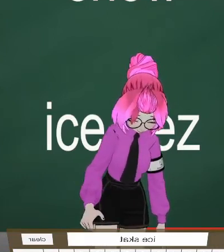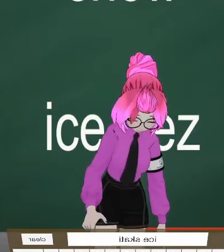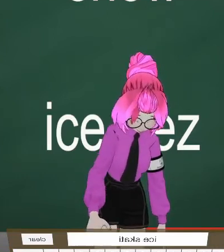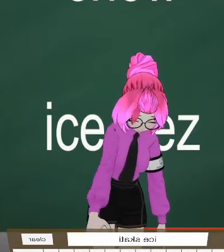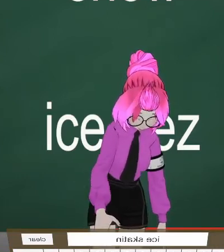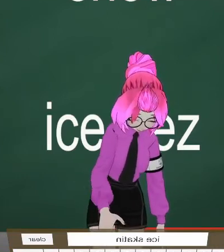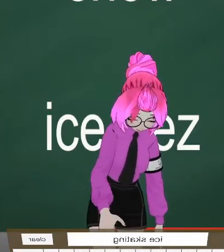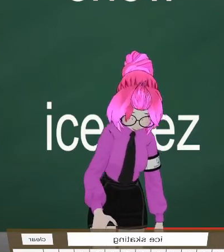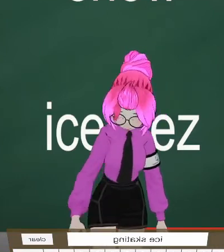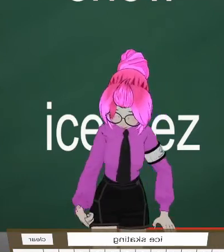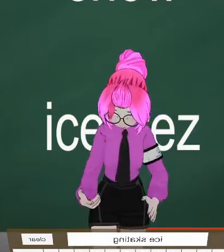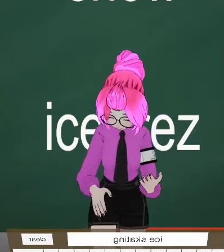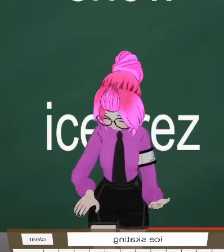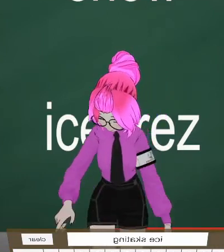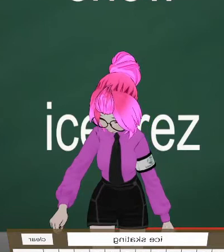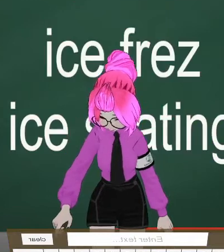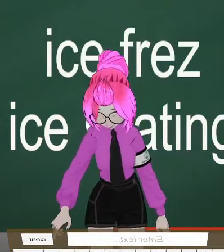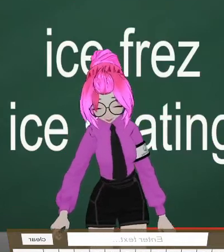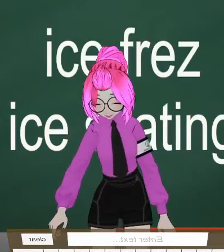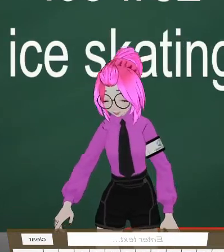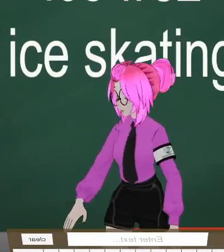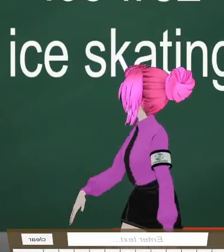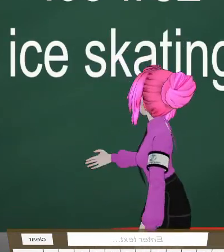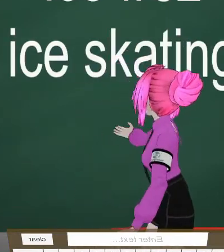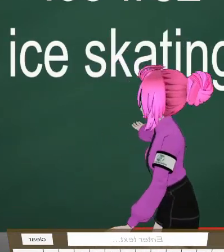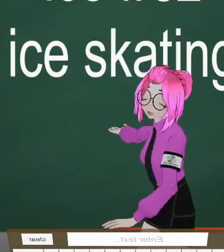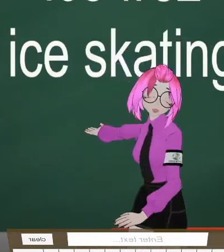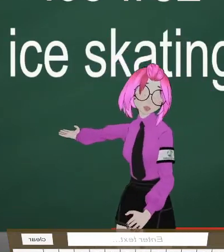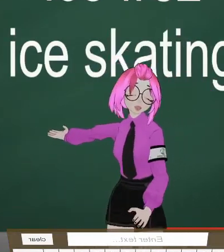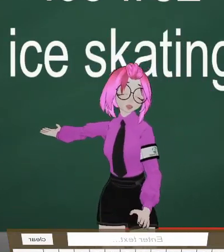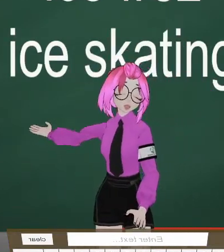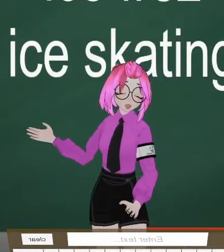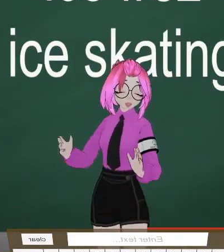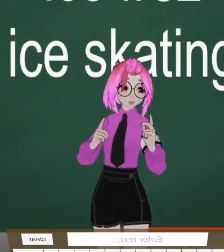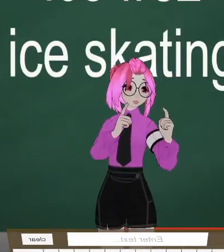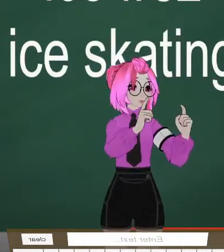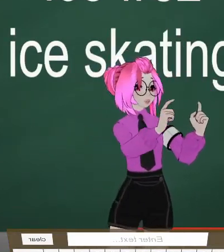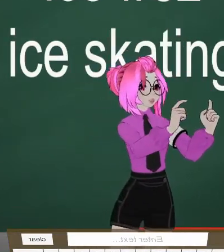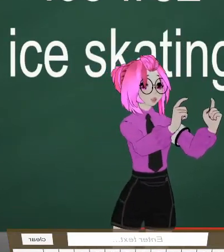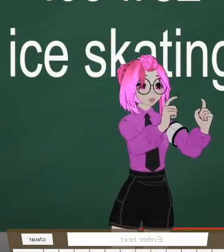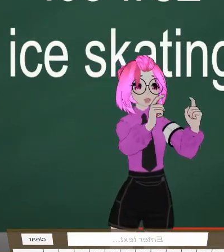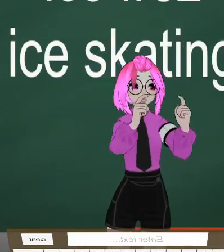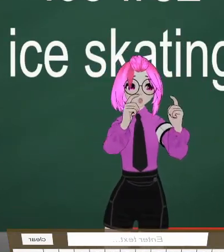this keyboard is gonna be the death of me ice skating or ice skates again you're gonna have two